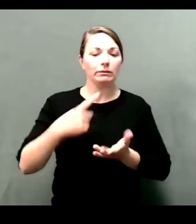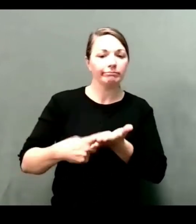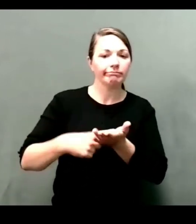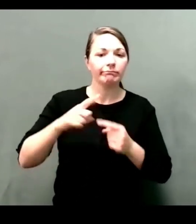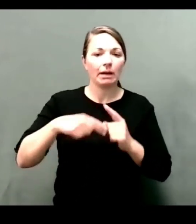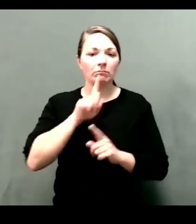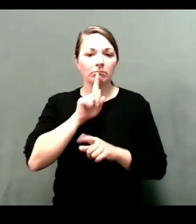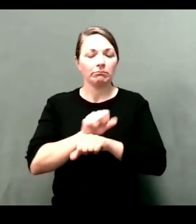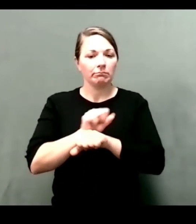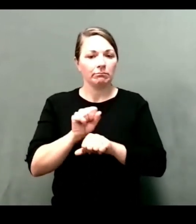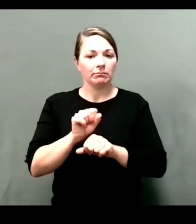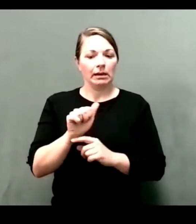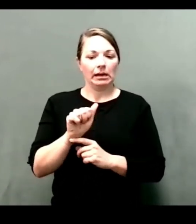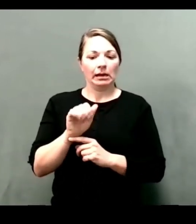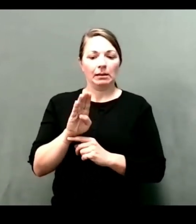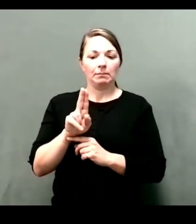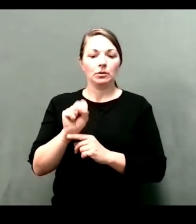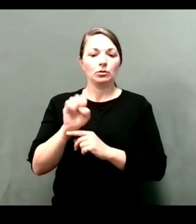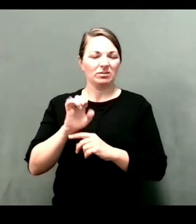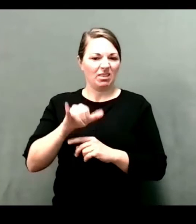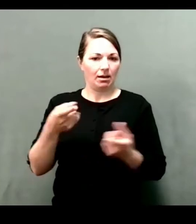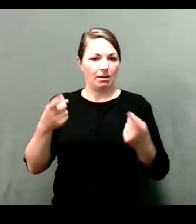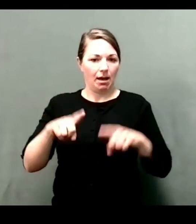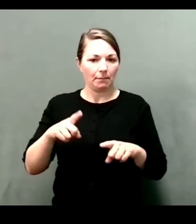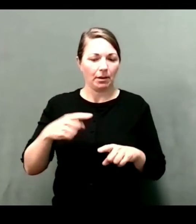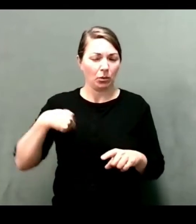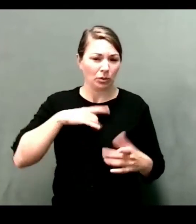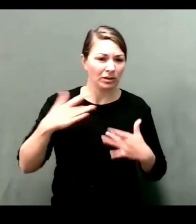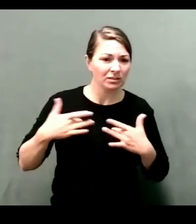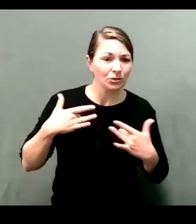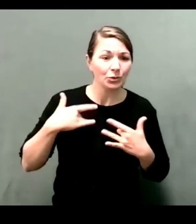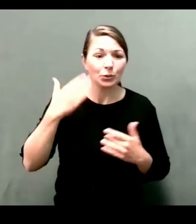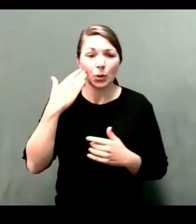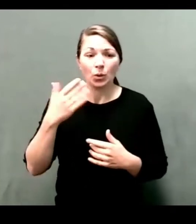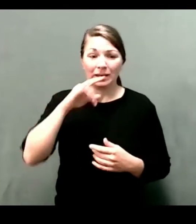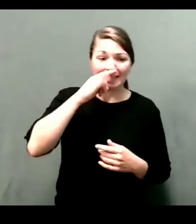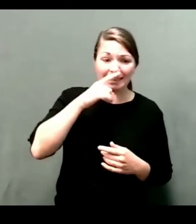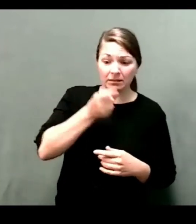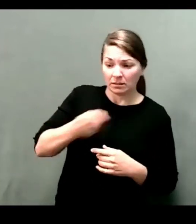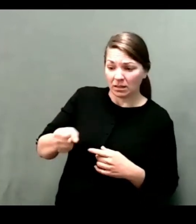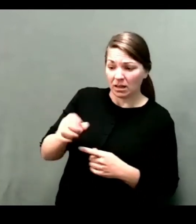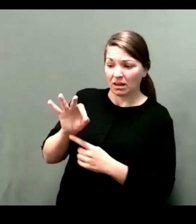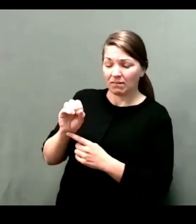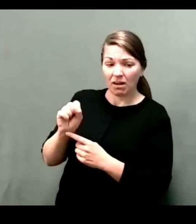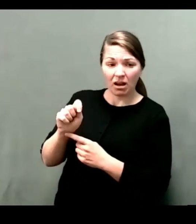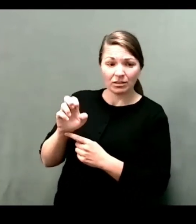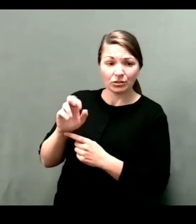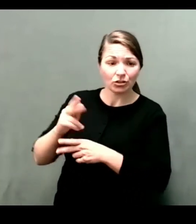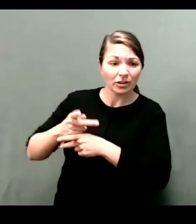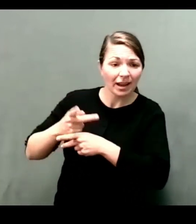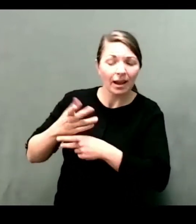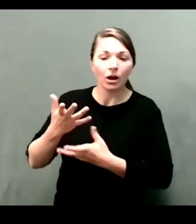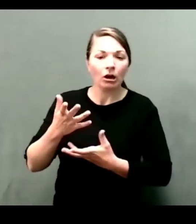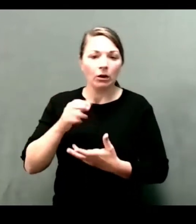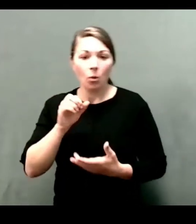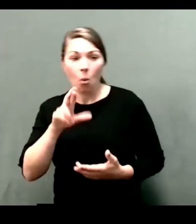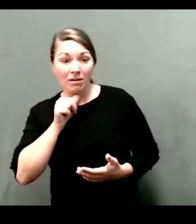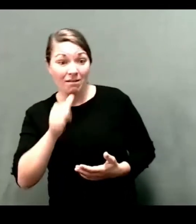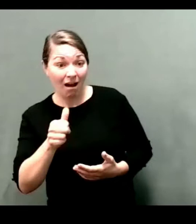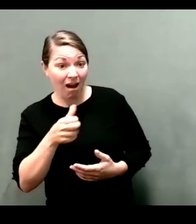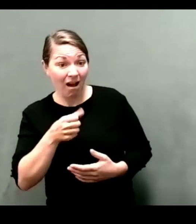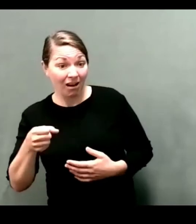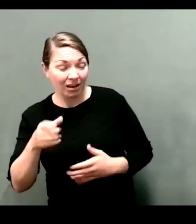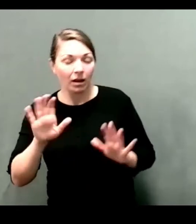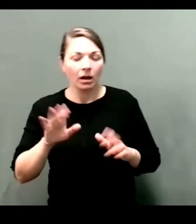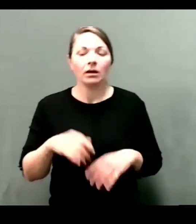abuse that happened and concerns, about kiddos coming into foster care or not. There's some conversation here about supports they had, but